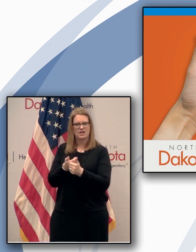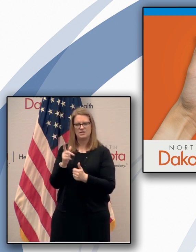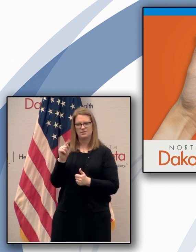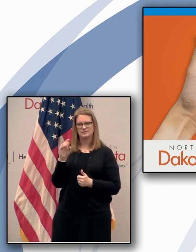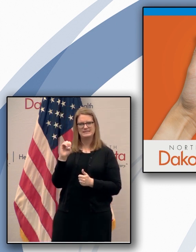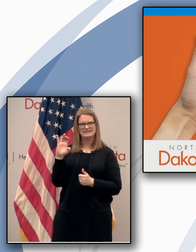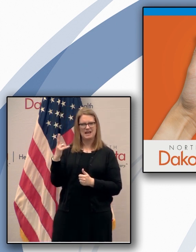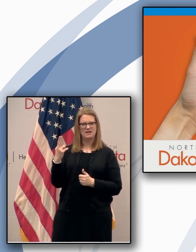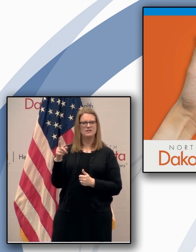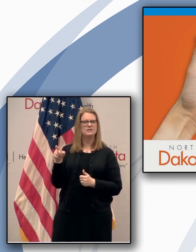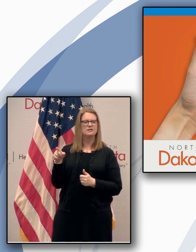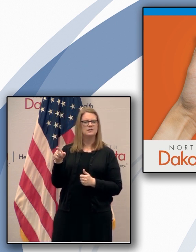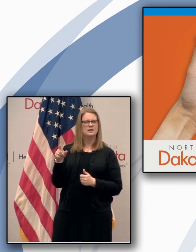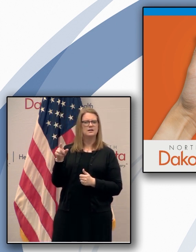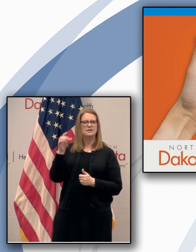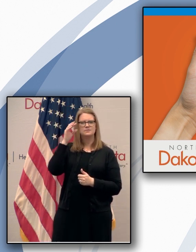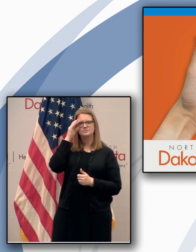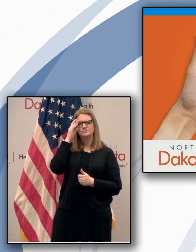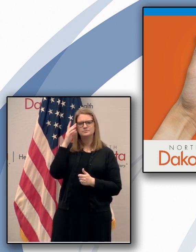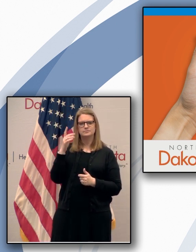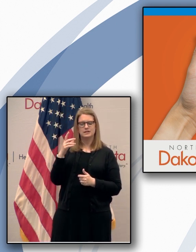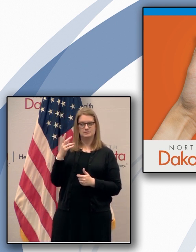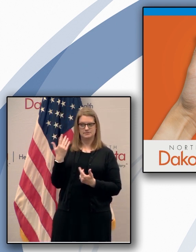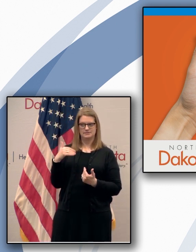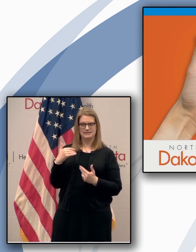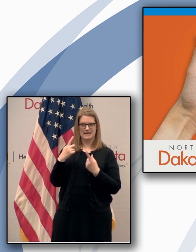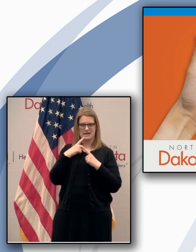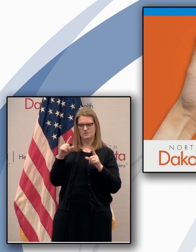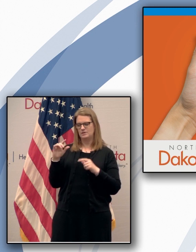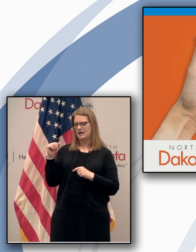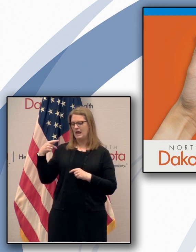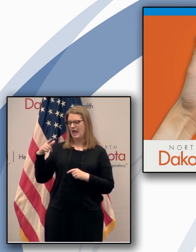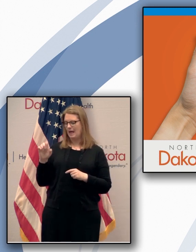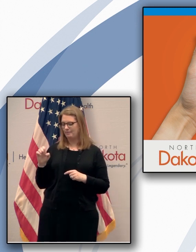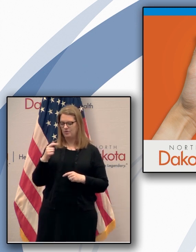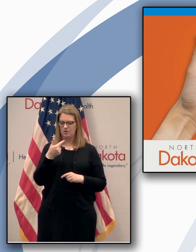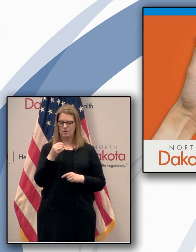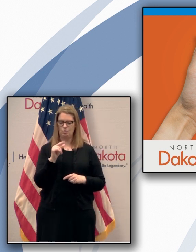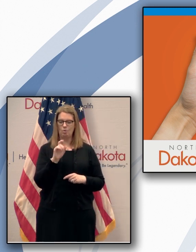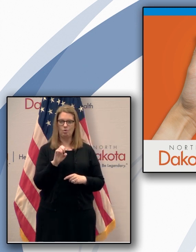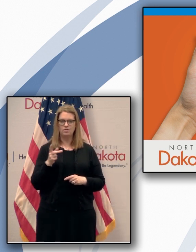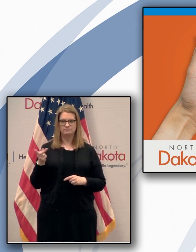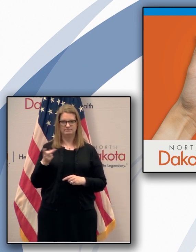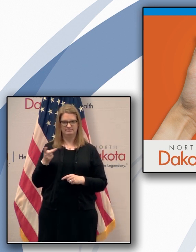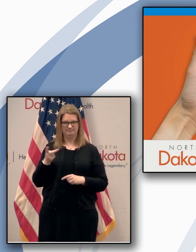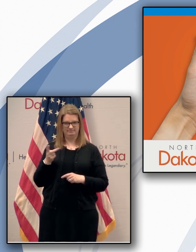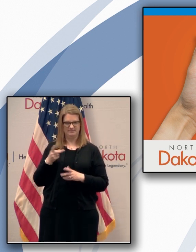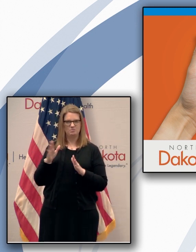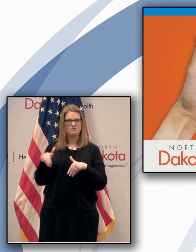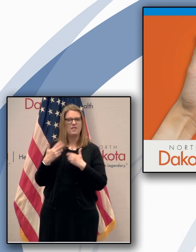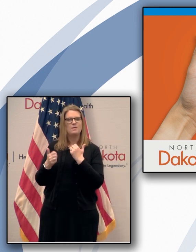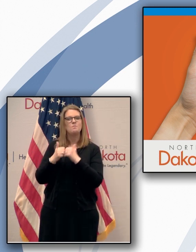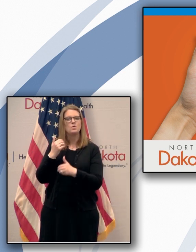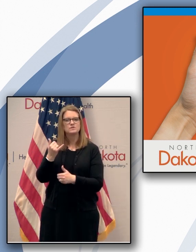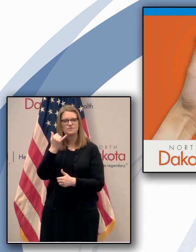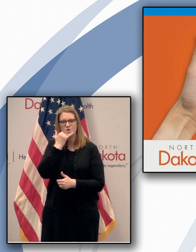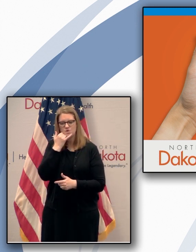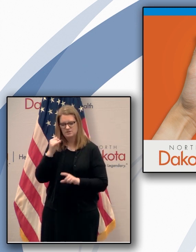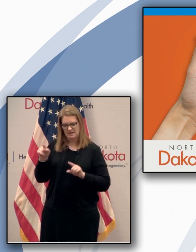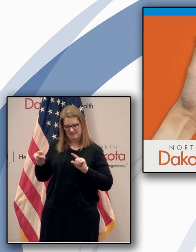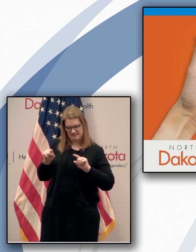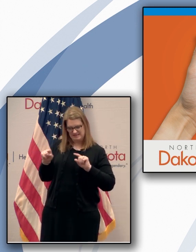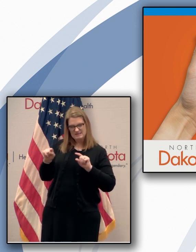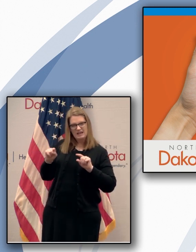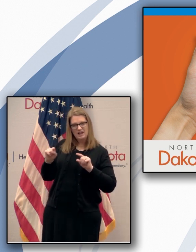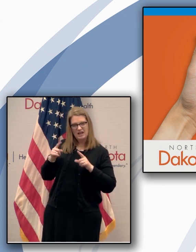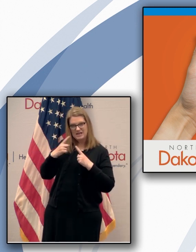the really incredible announcement that Apple and Google, the two largest phone providers in the world, they announced a few weeks ago